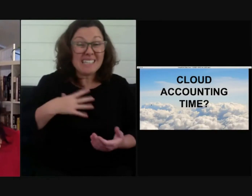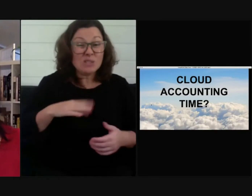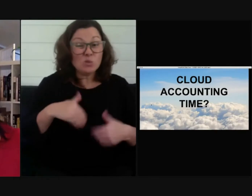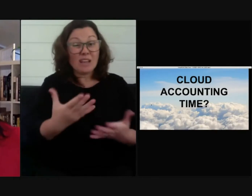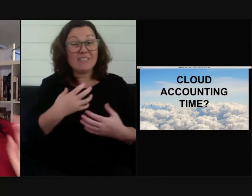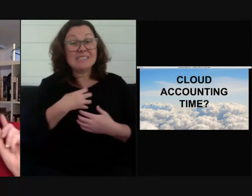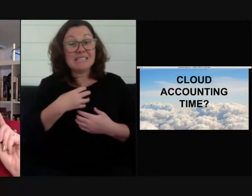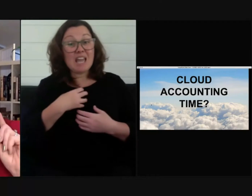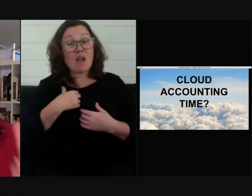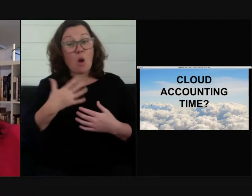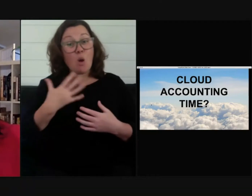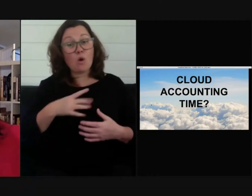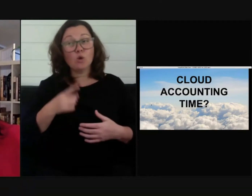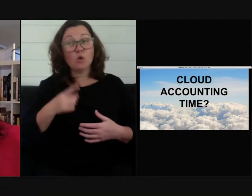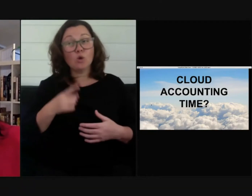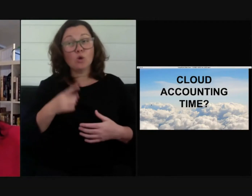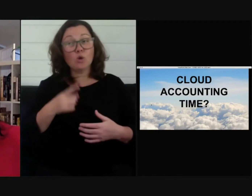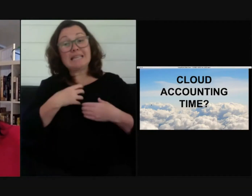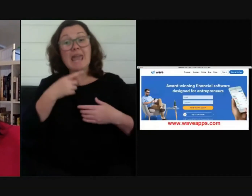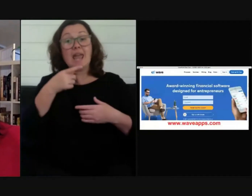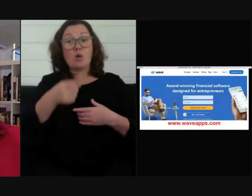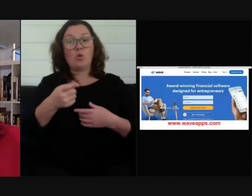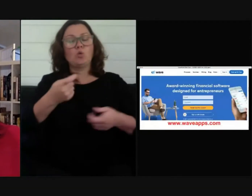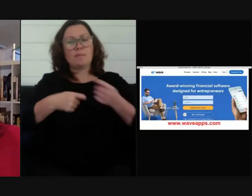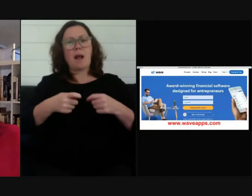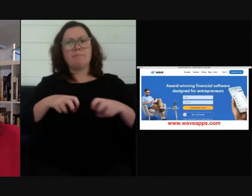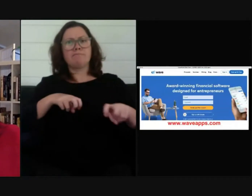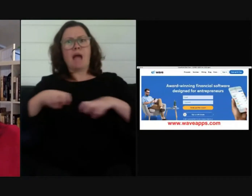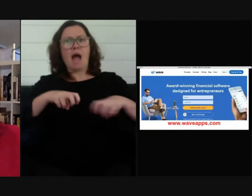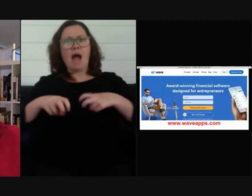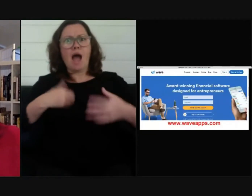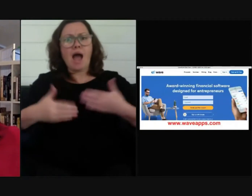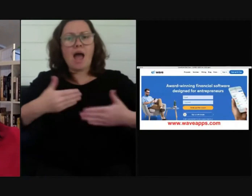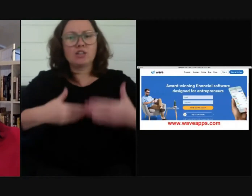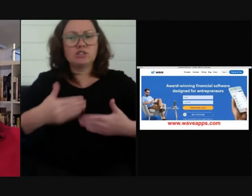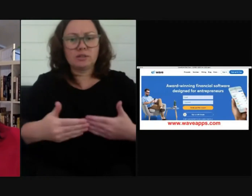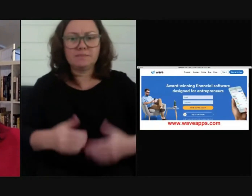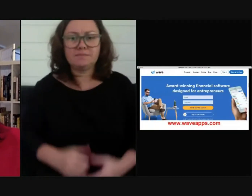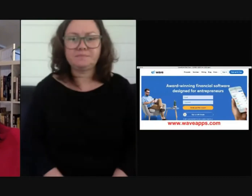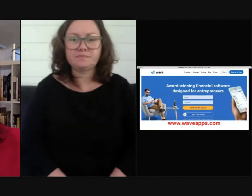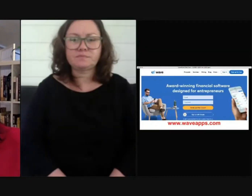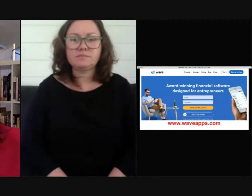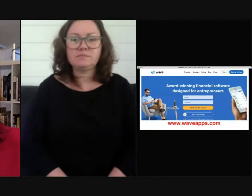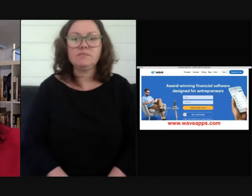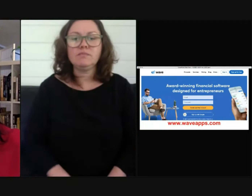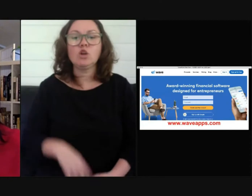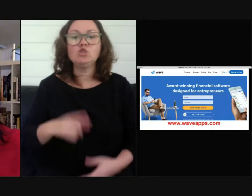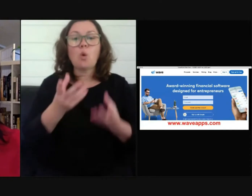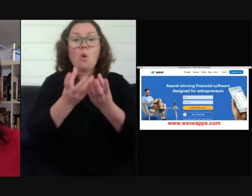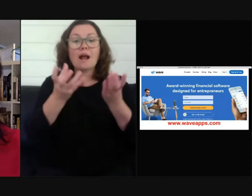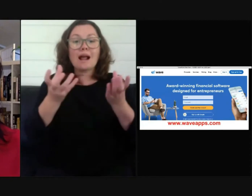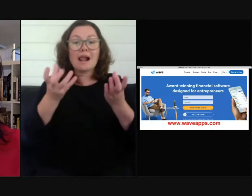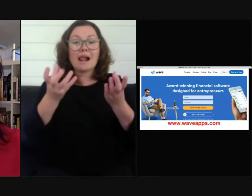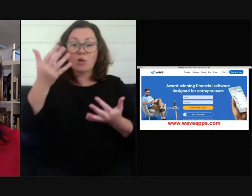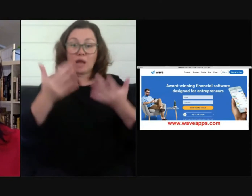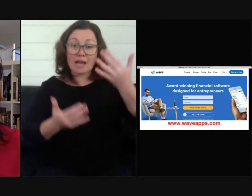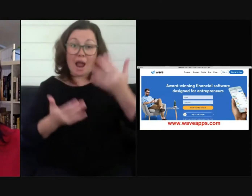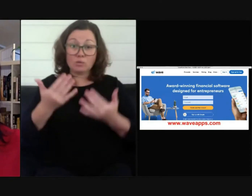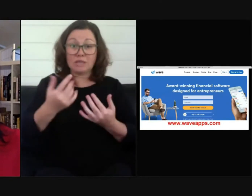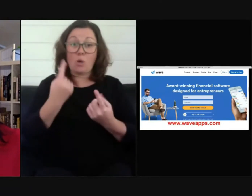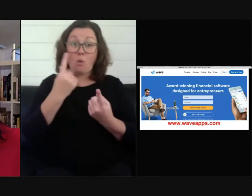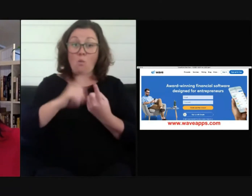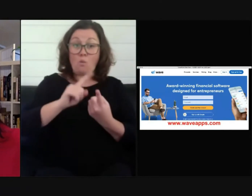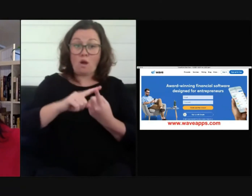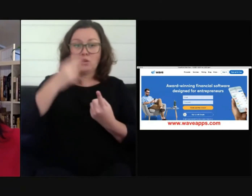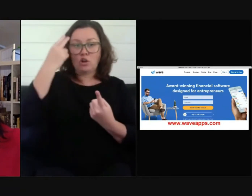kind. The two that I wanted to talk about, the first one is a platform called Wave. Now, Wave